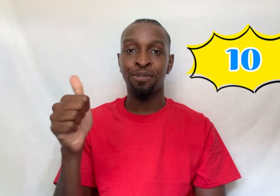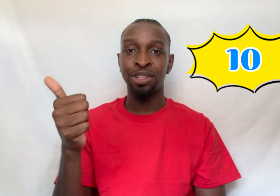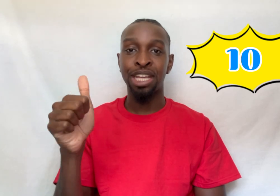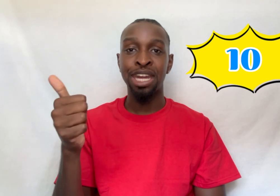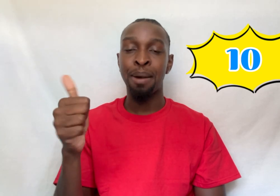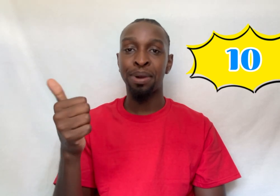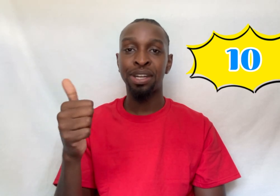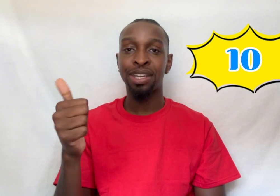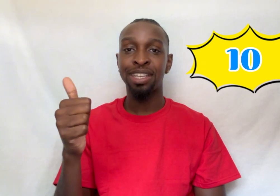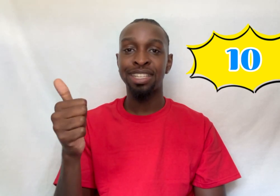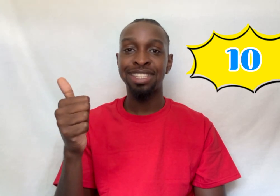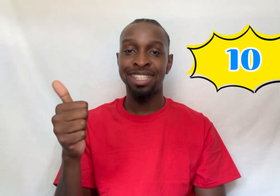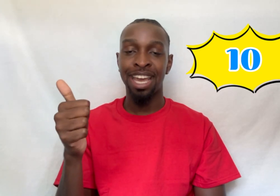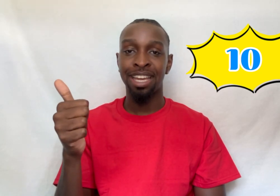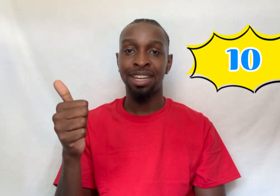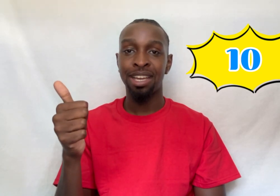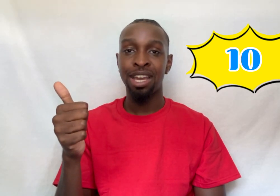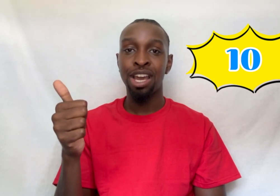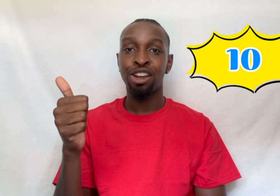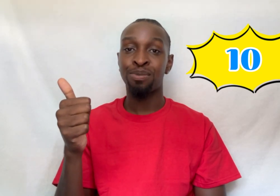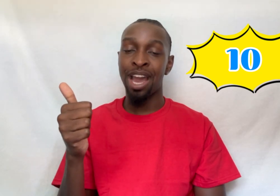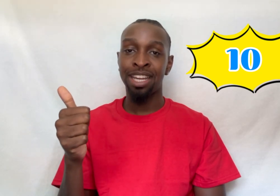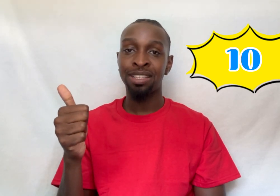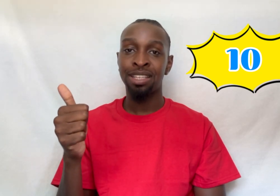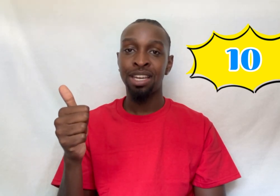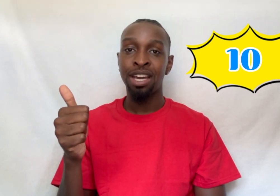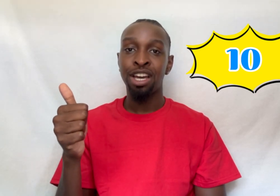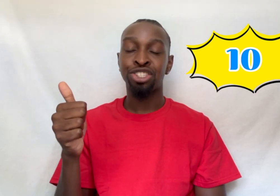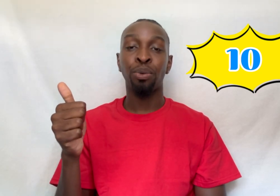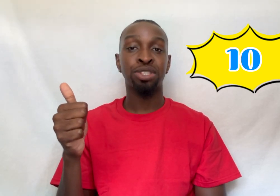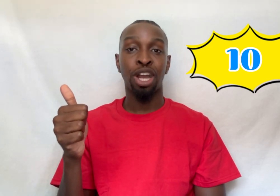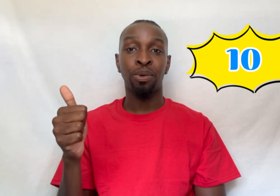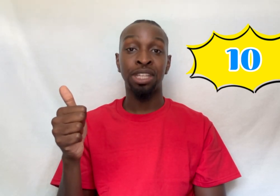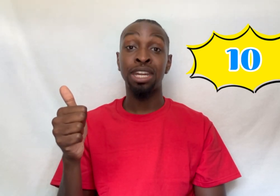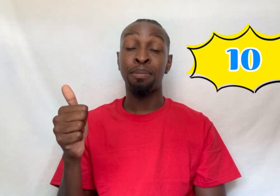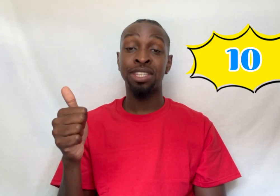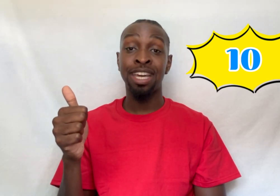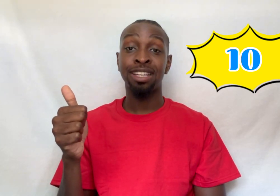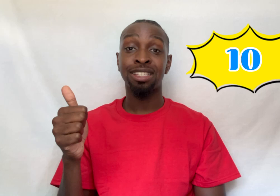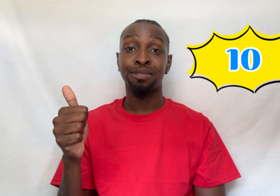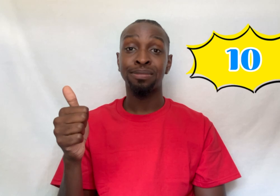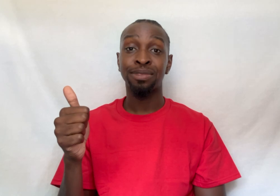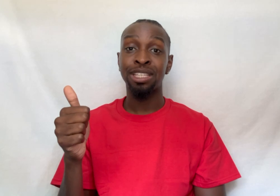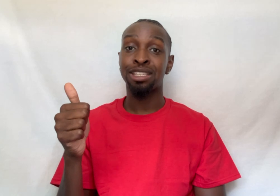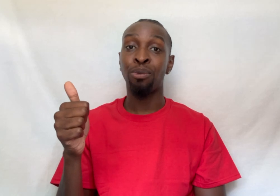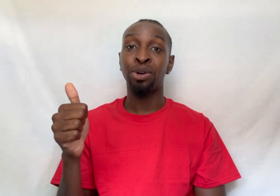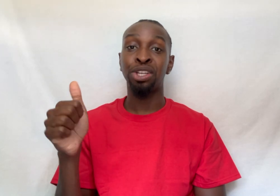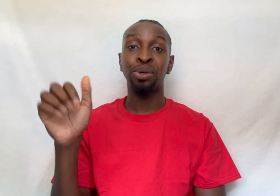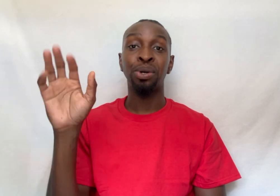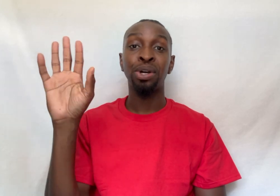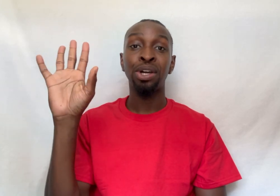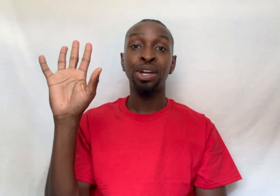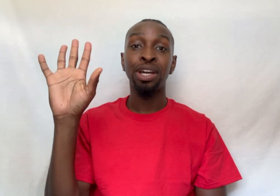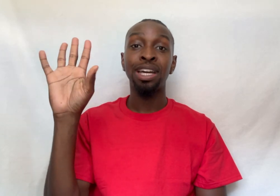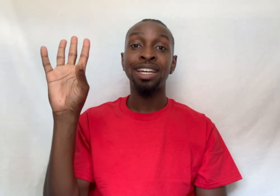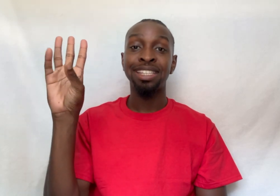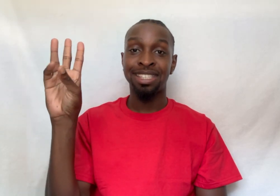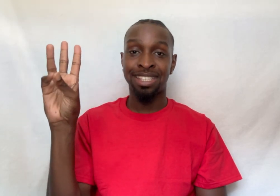the number 10. Ready? So we'll start with the number 6. So we'll do